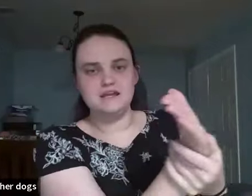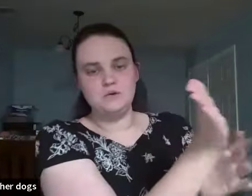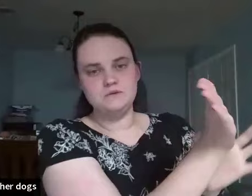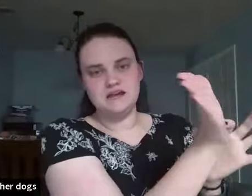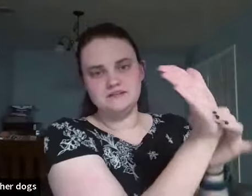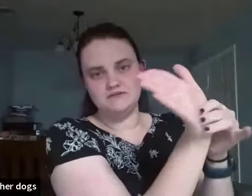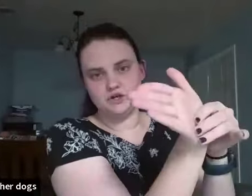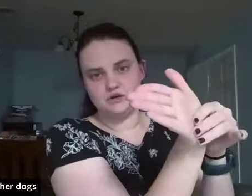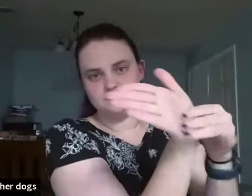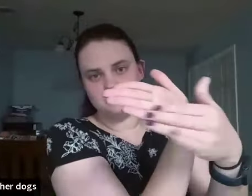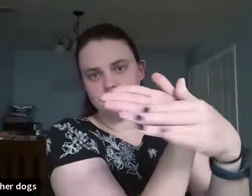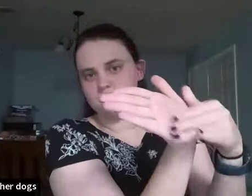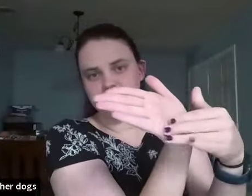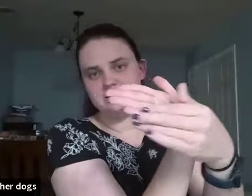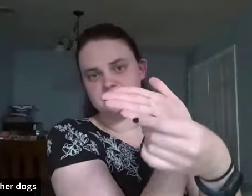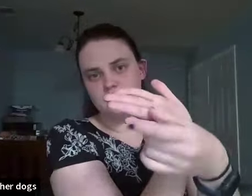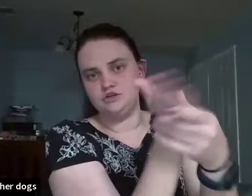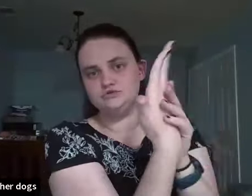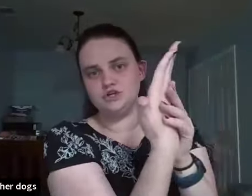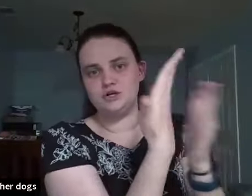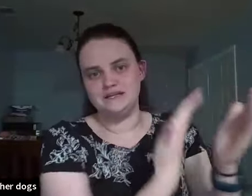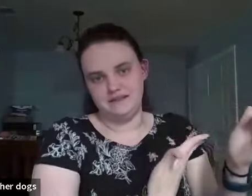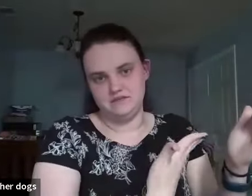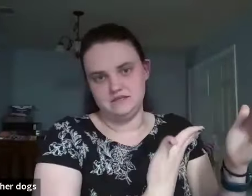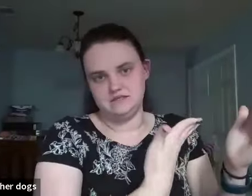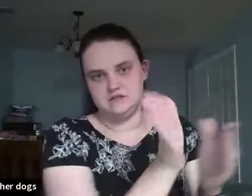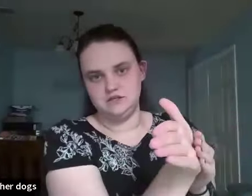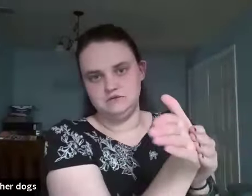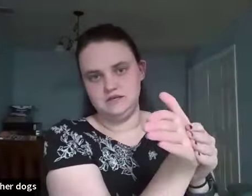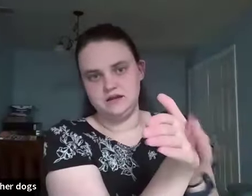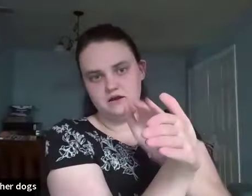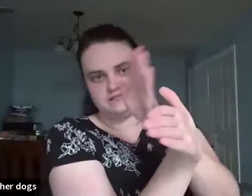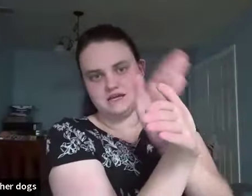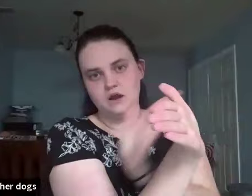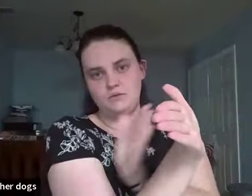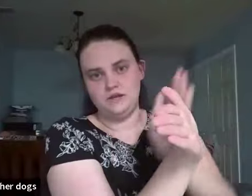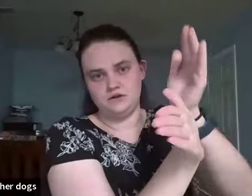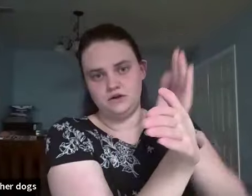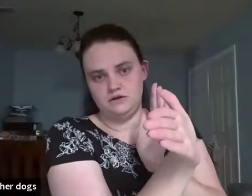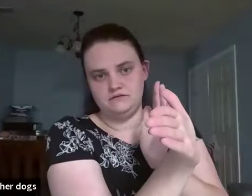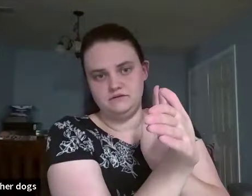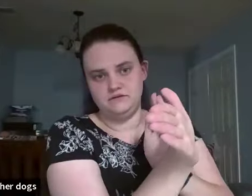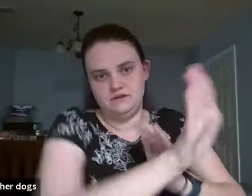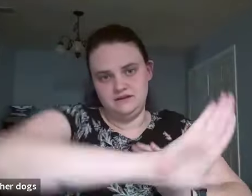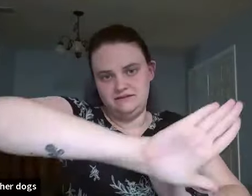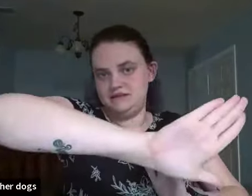hand. You almost have to have a curve to it. Your pinky does not, you don't turn it like this. You keep it out. It's got to have a weird curve.